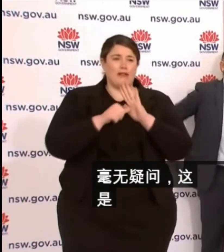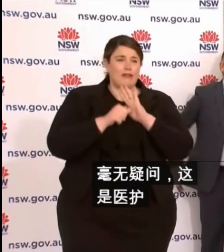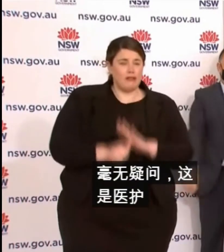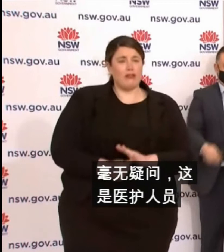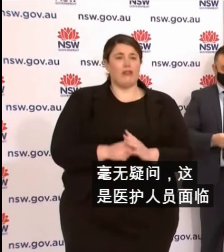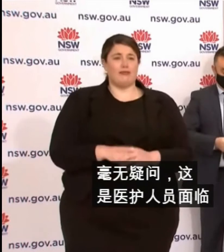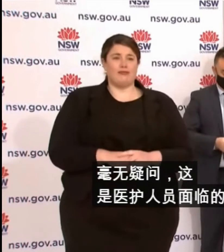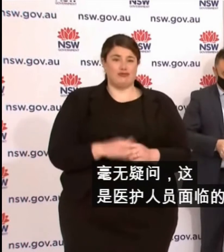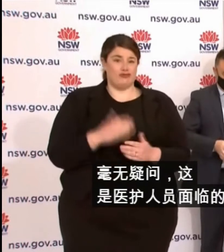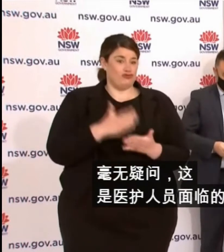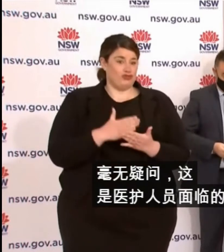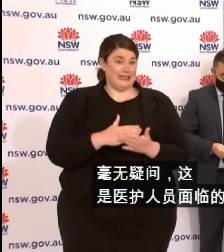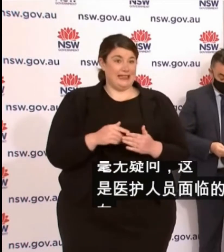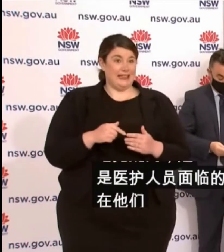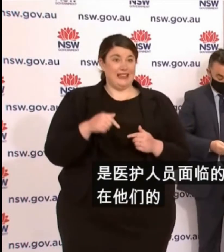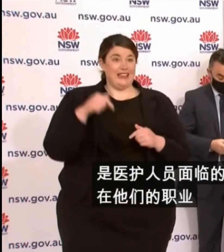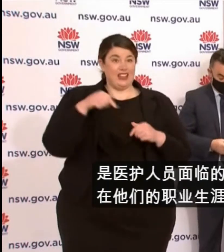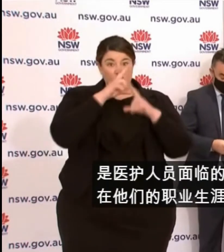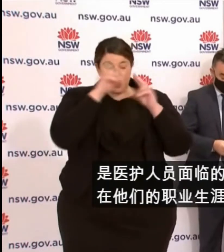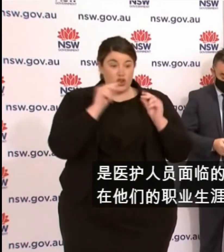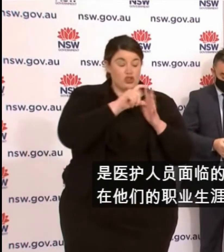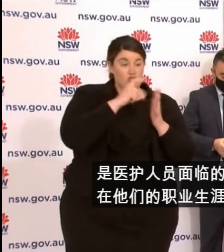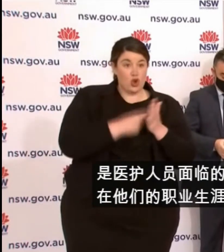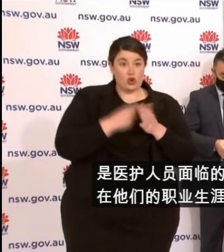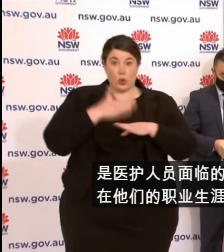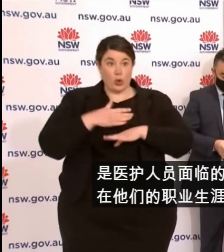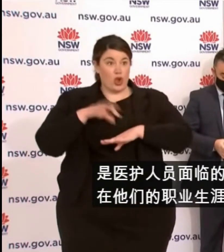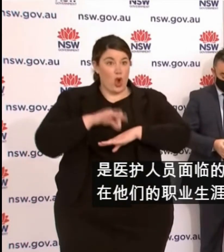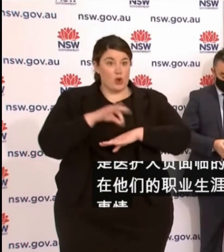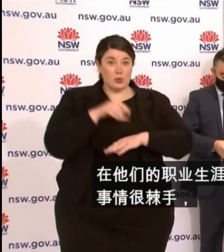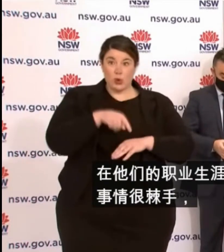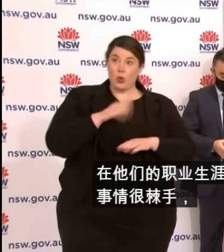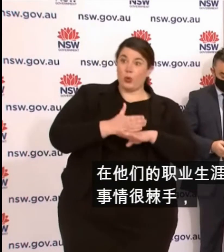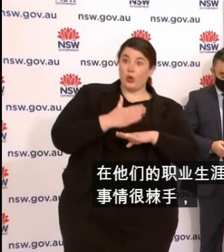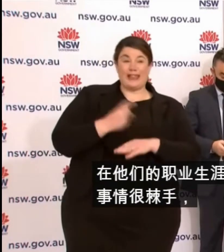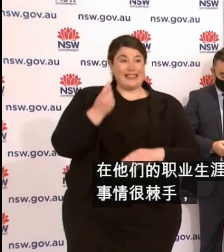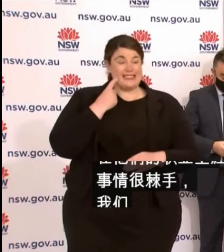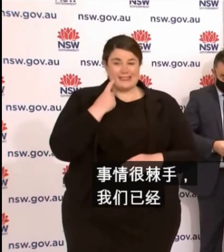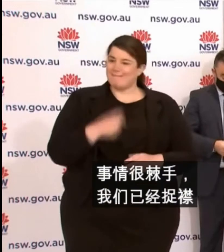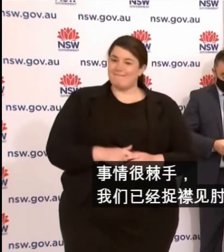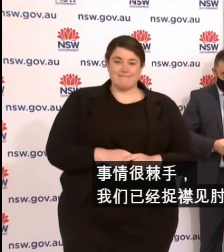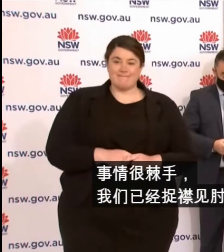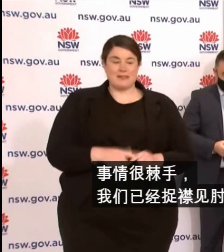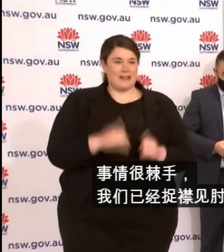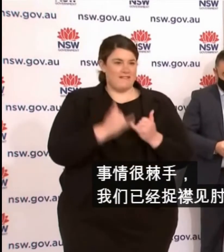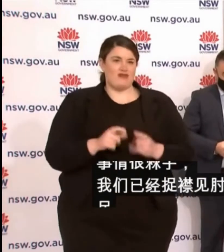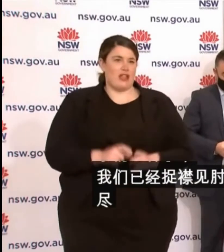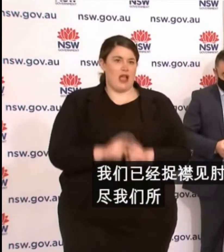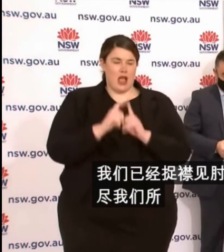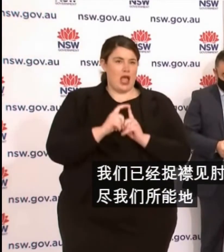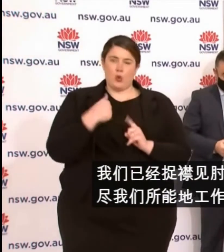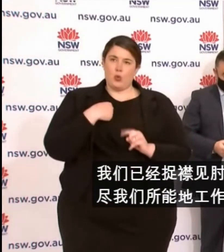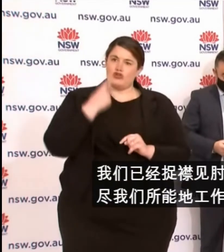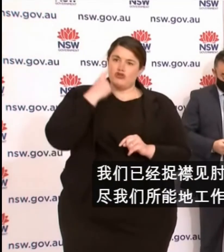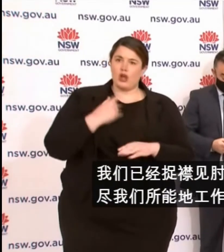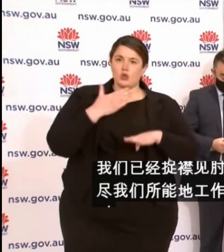is the biggest challenge that healthcare workers have faced in their careers. Things are tricky, we're stretched, but we're working as hard as we